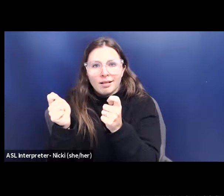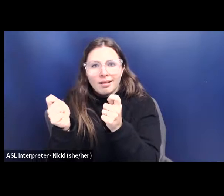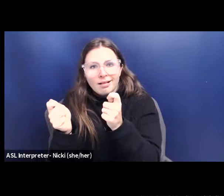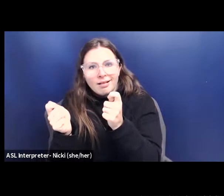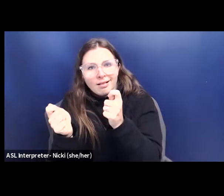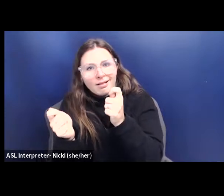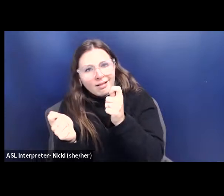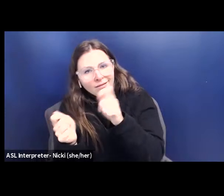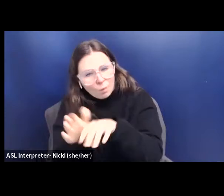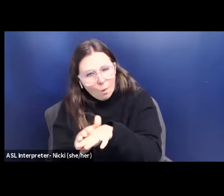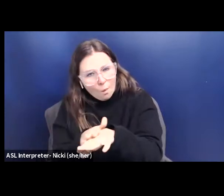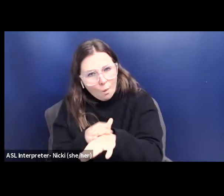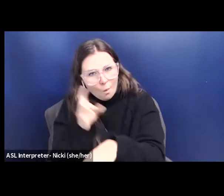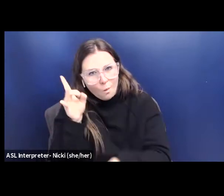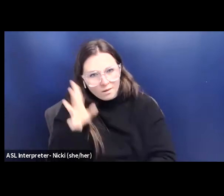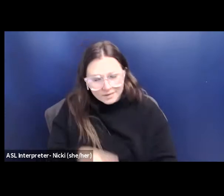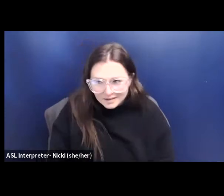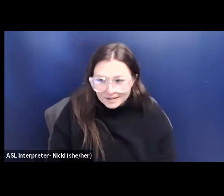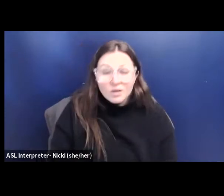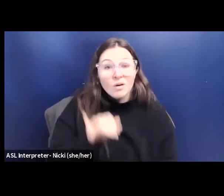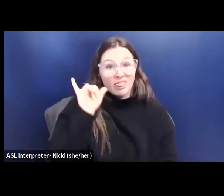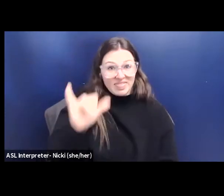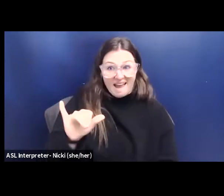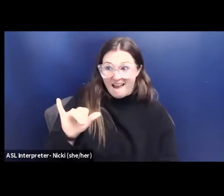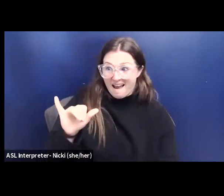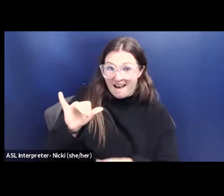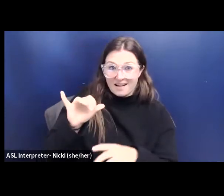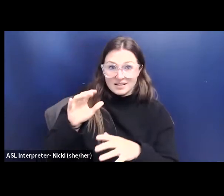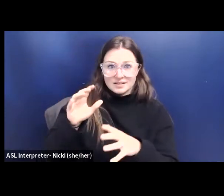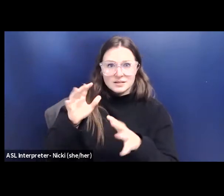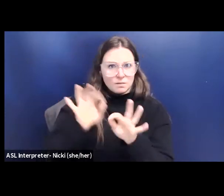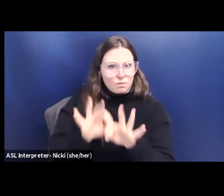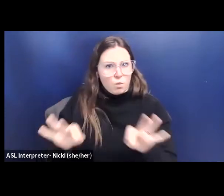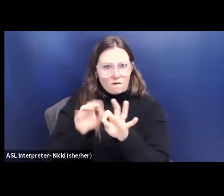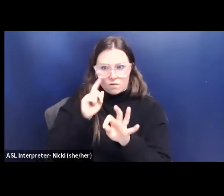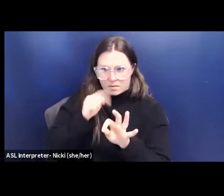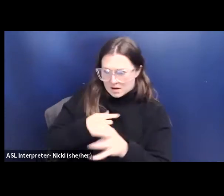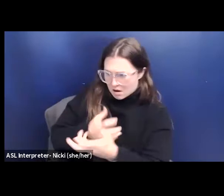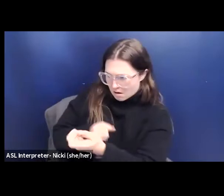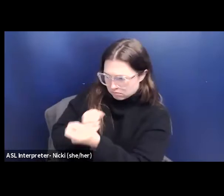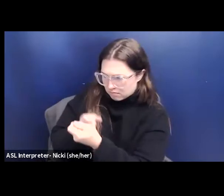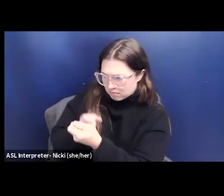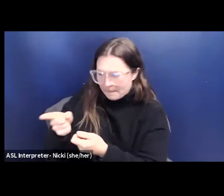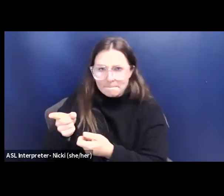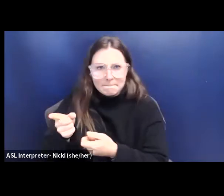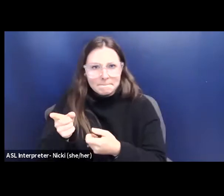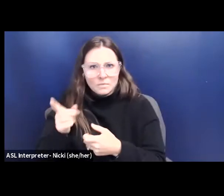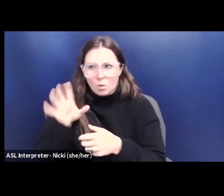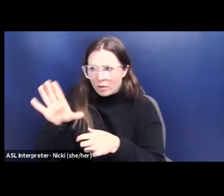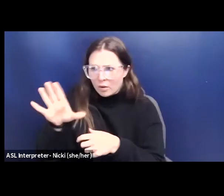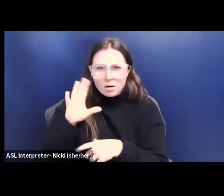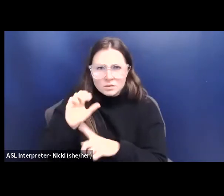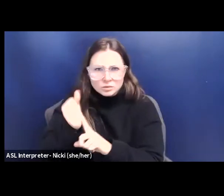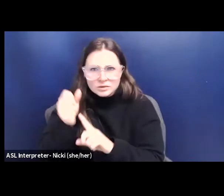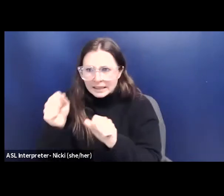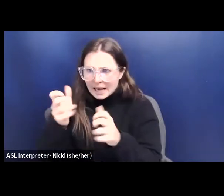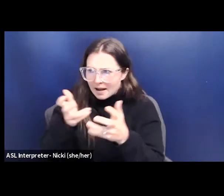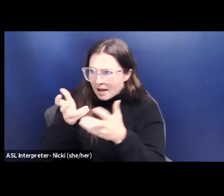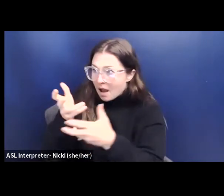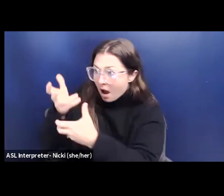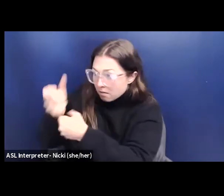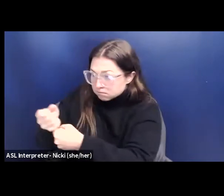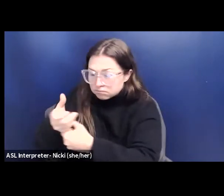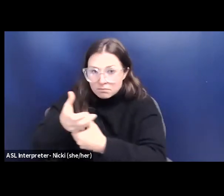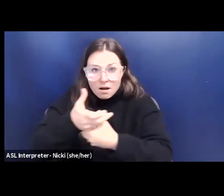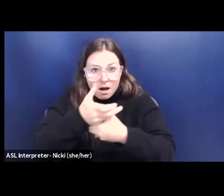to build with other folks, build relationships, build trust, and start to think about what is an intervention that can be done collectively that will